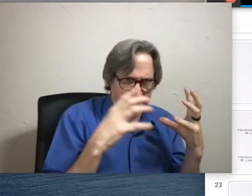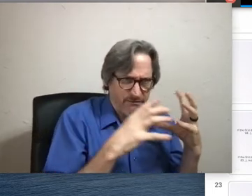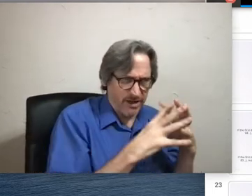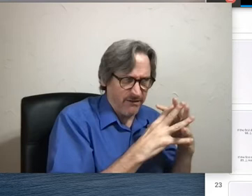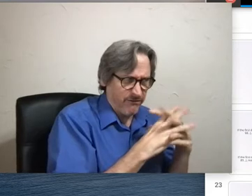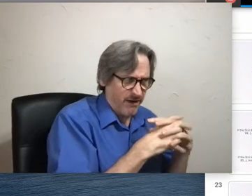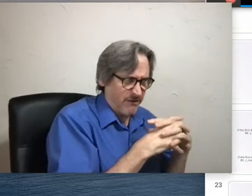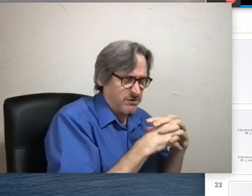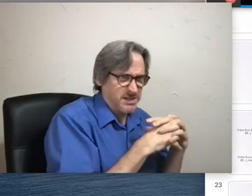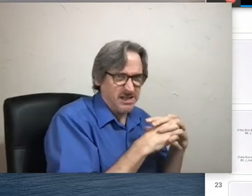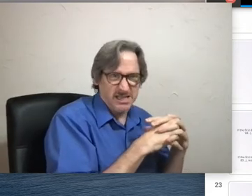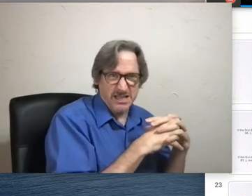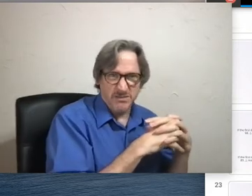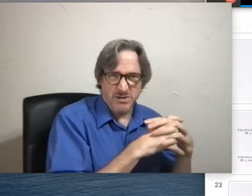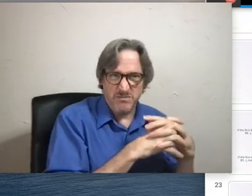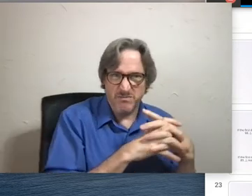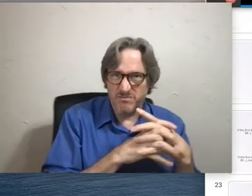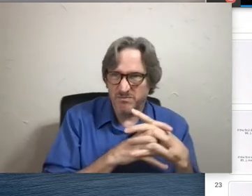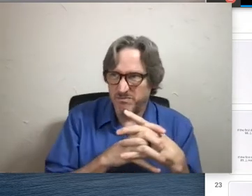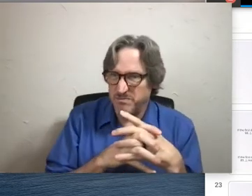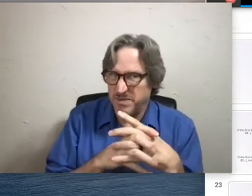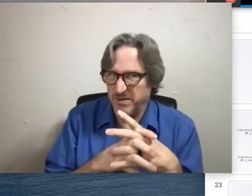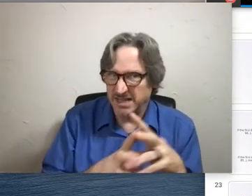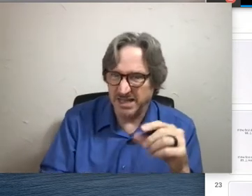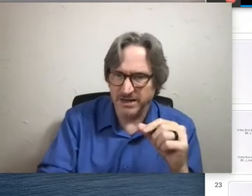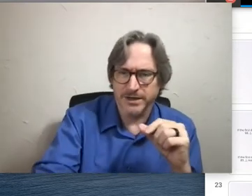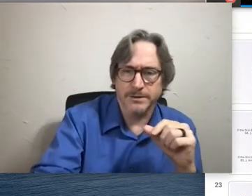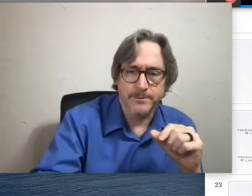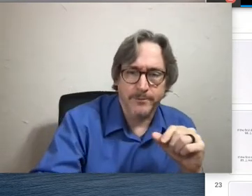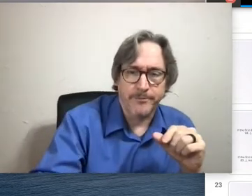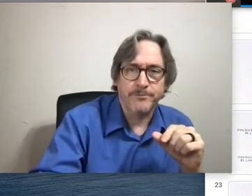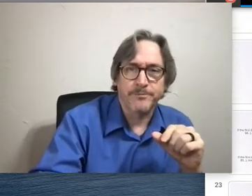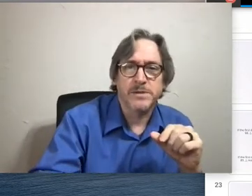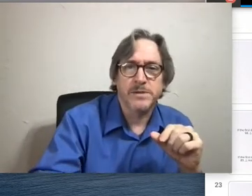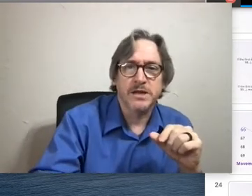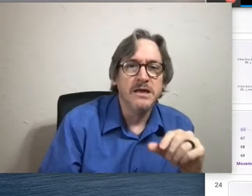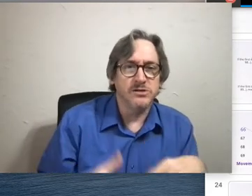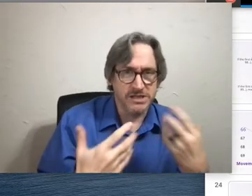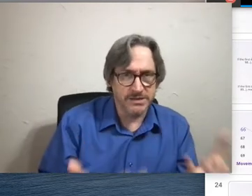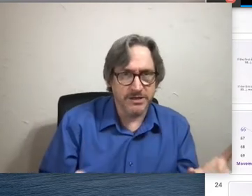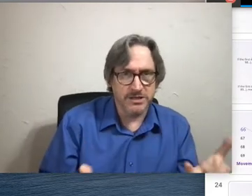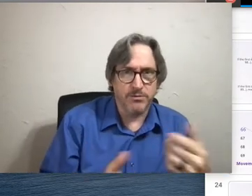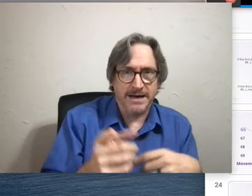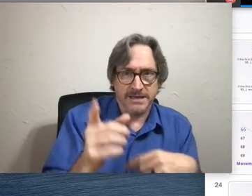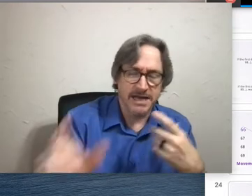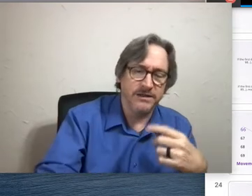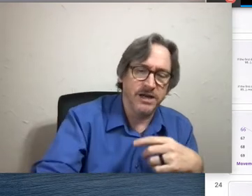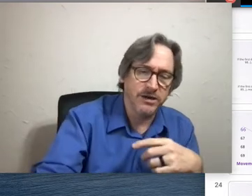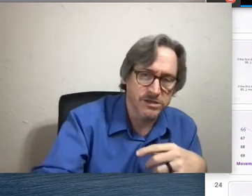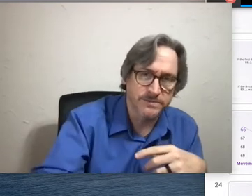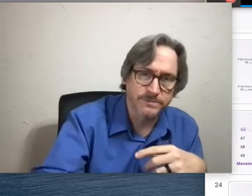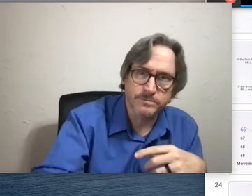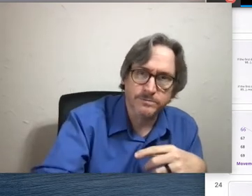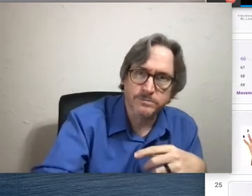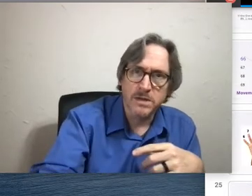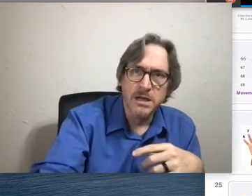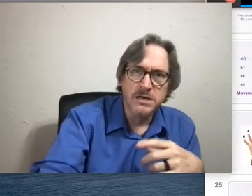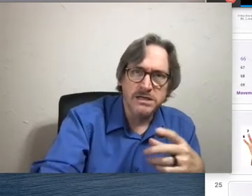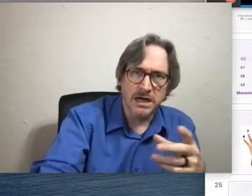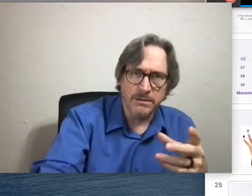that if at first it doesn't seem to be that significant. So this is something to practice. And here's